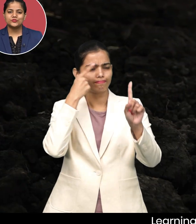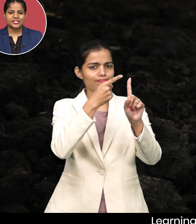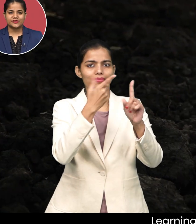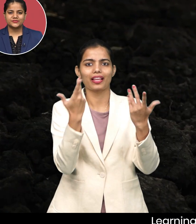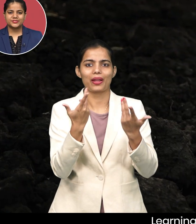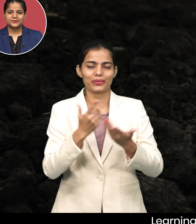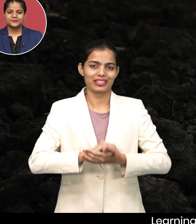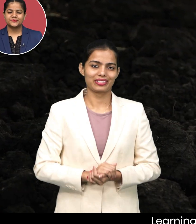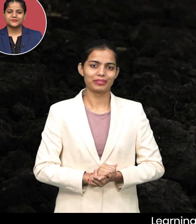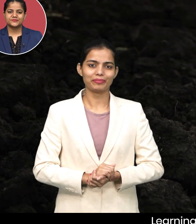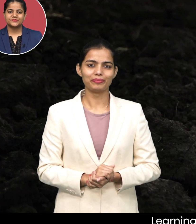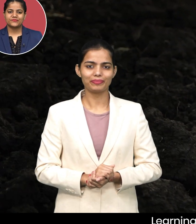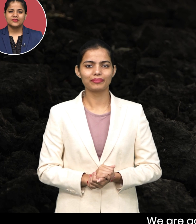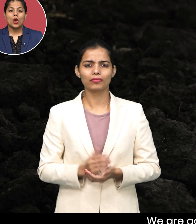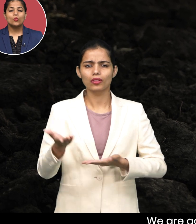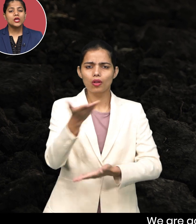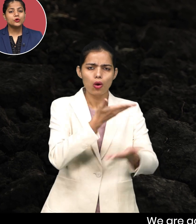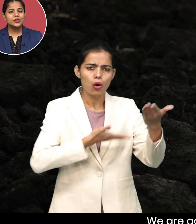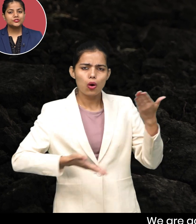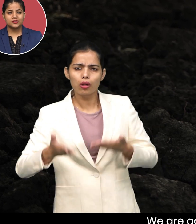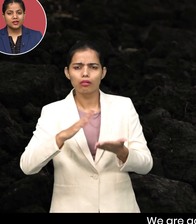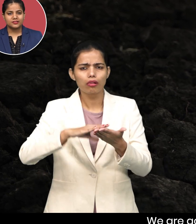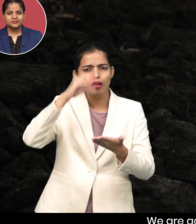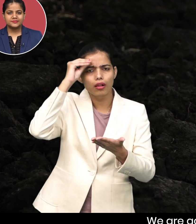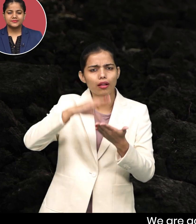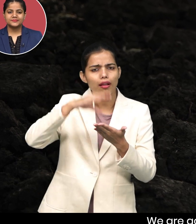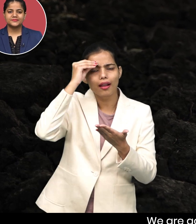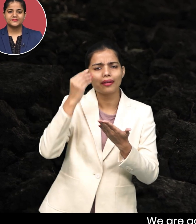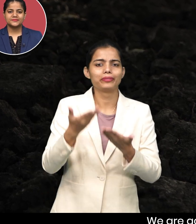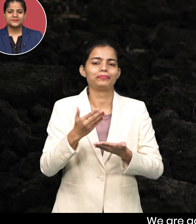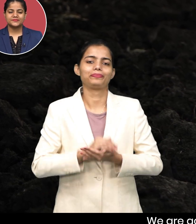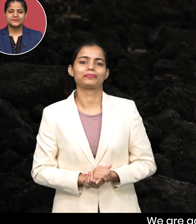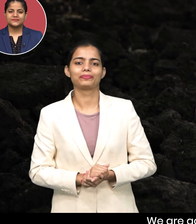Learning objectives. We are going to learn